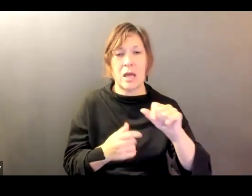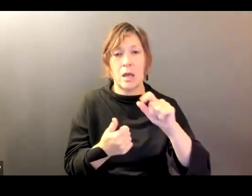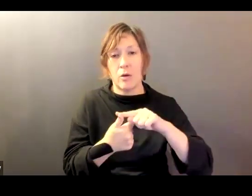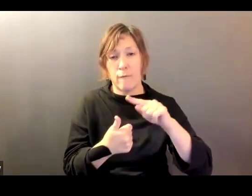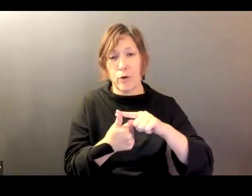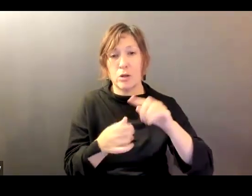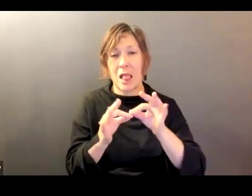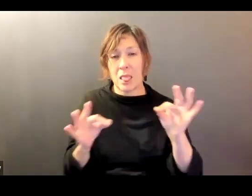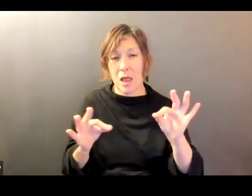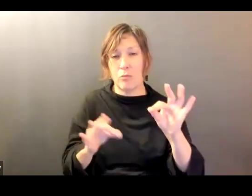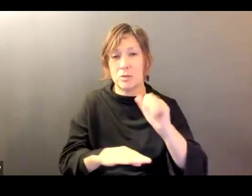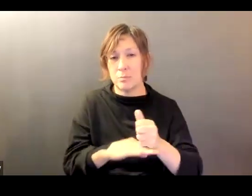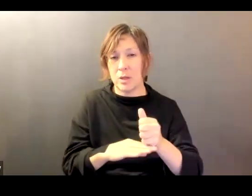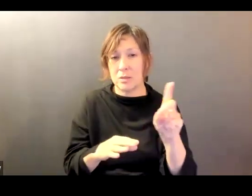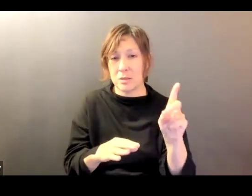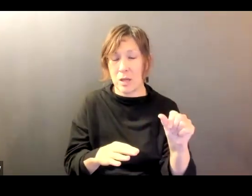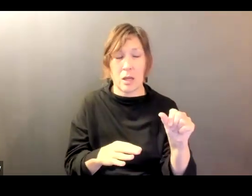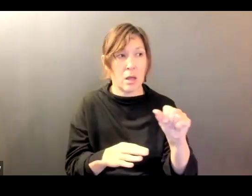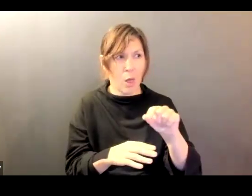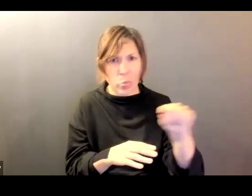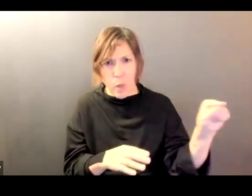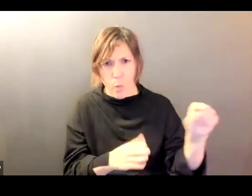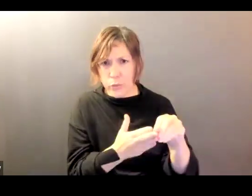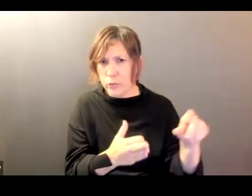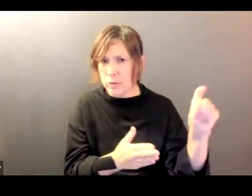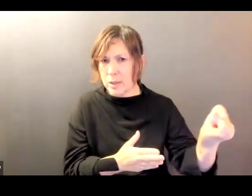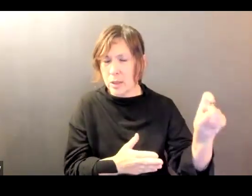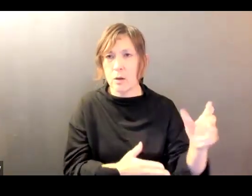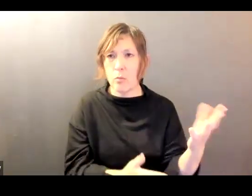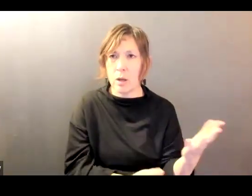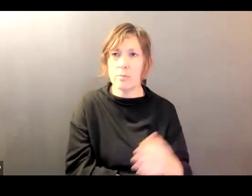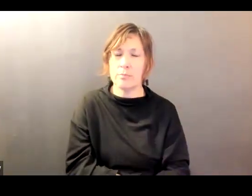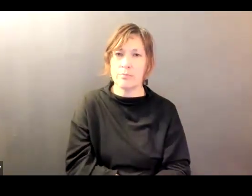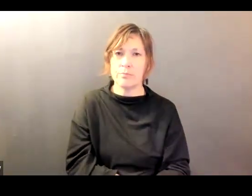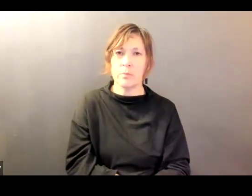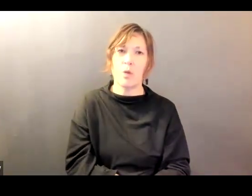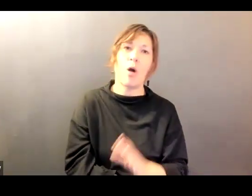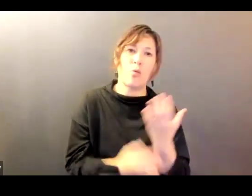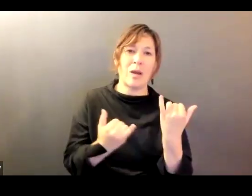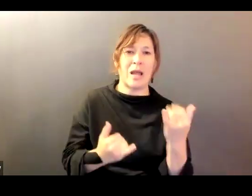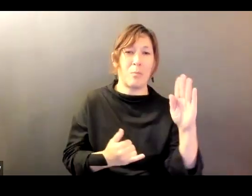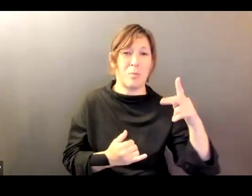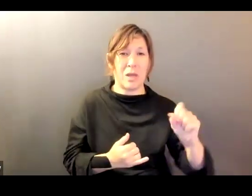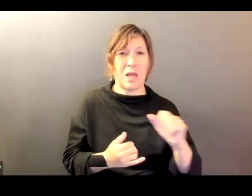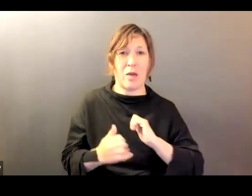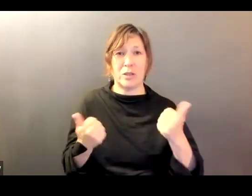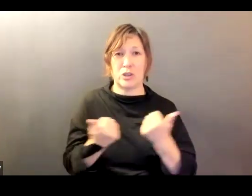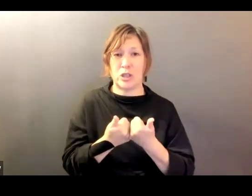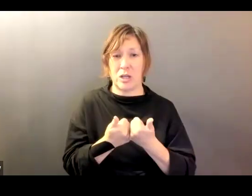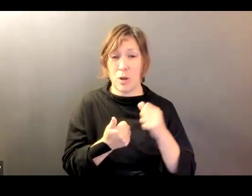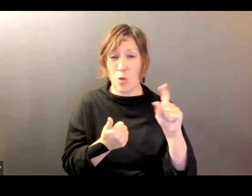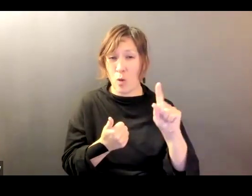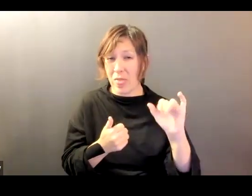right? So when we talk about the needs of those students, we recognize that there's a challenge for the district to have that as our top number 1